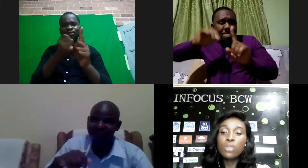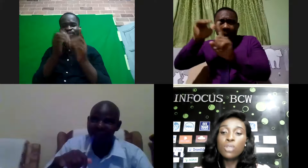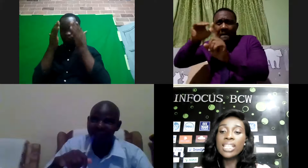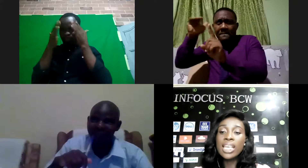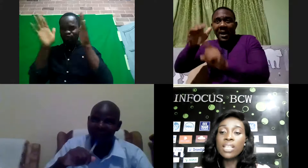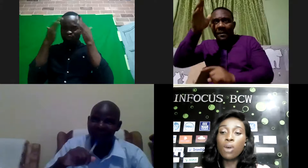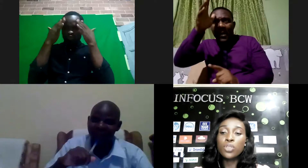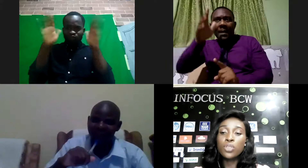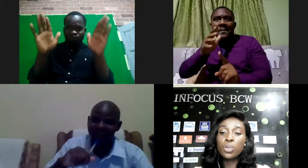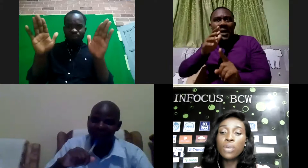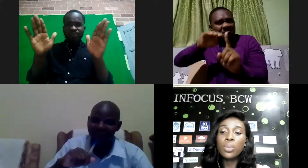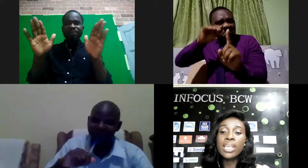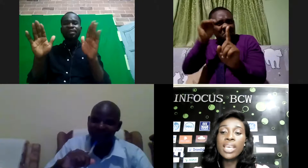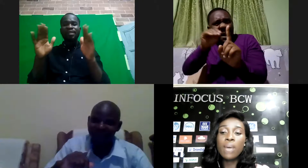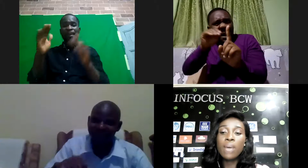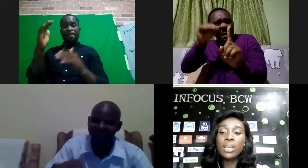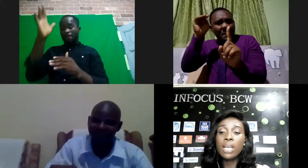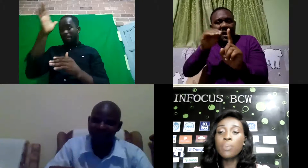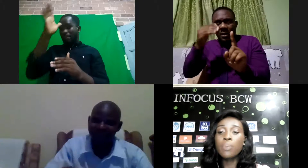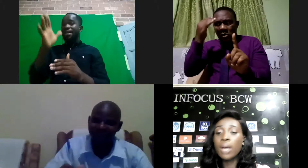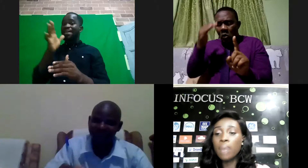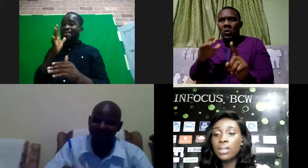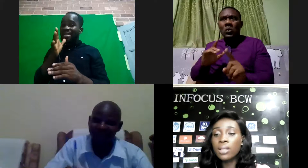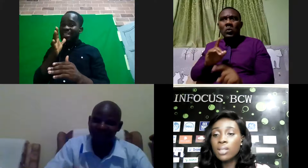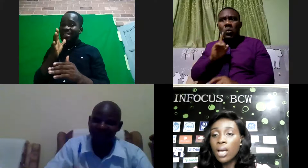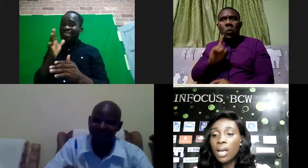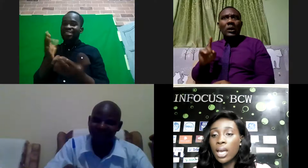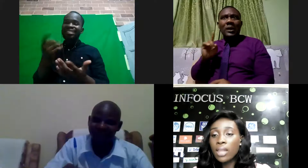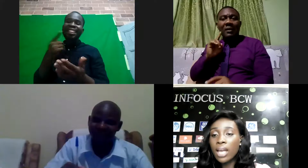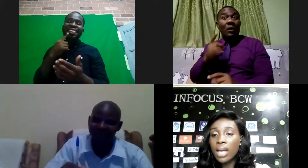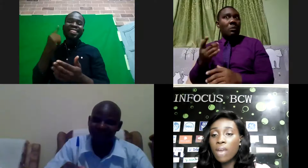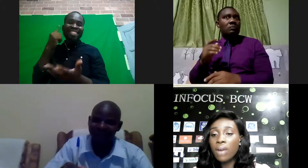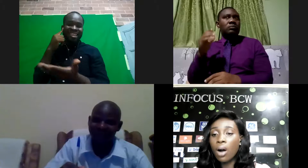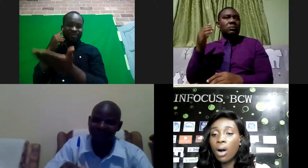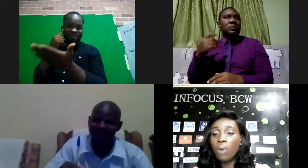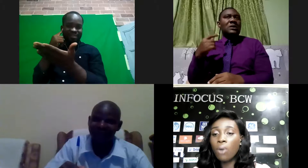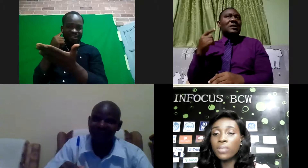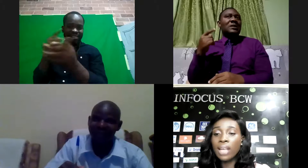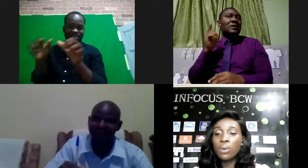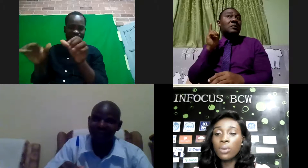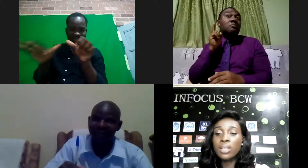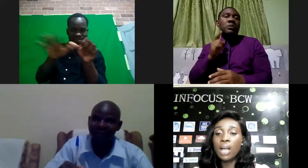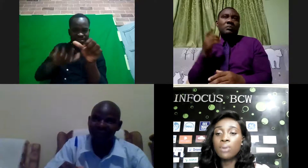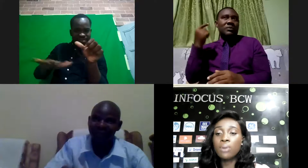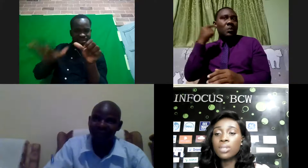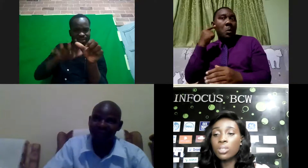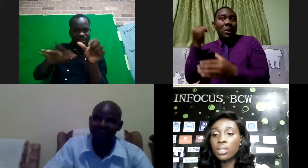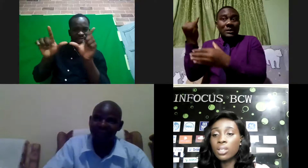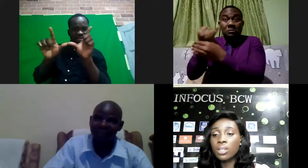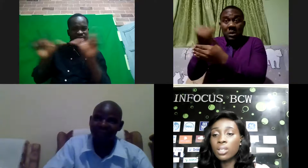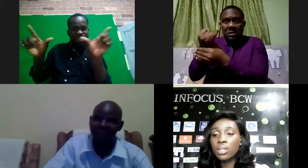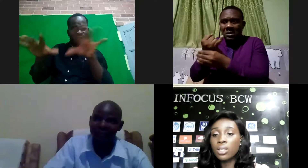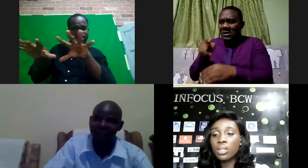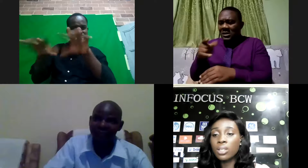the need of children with hearing impairment in the area of language